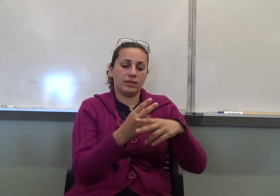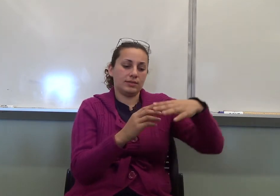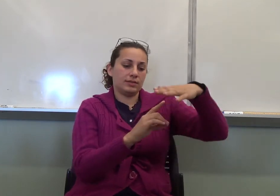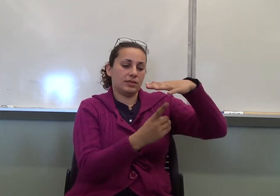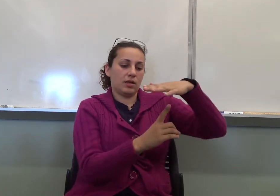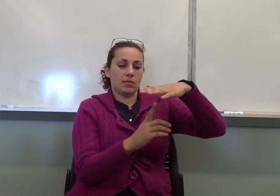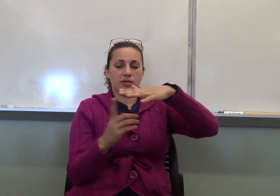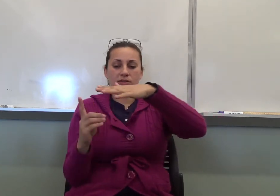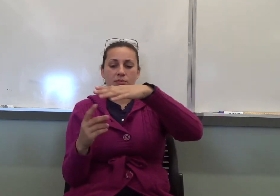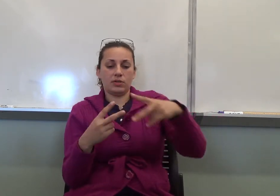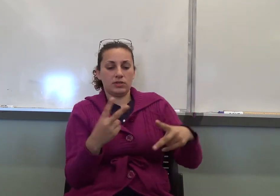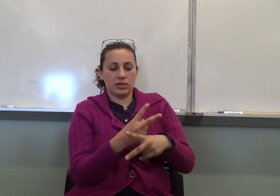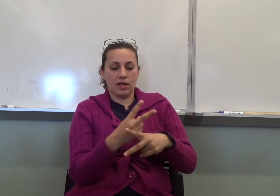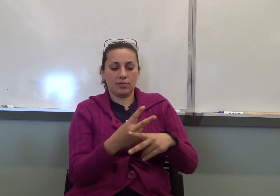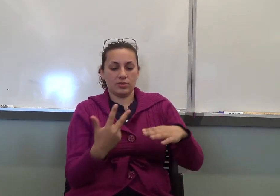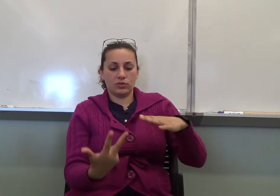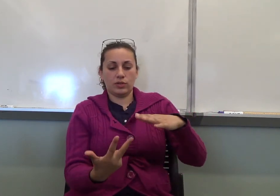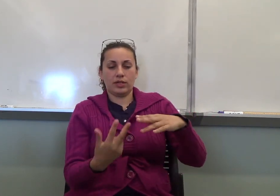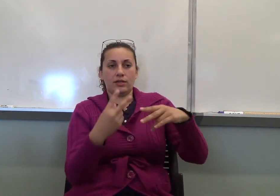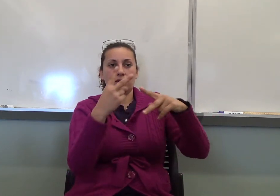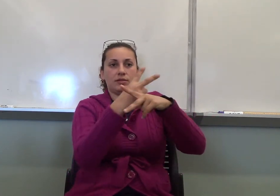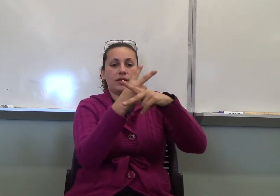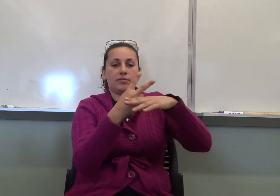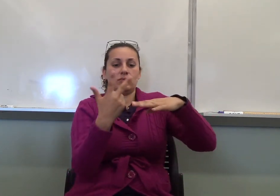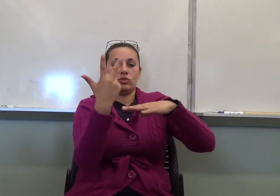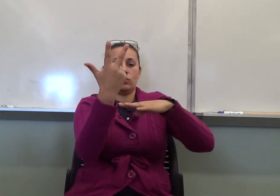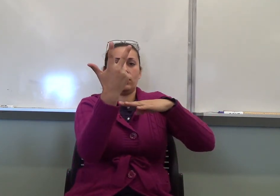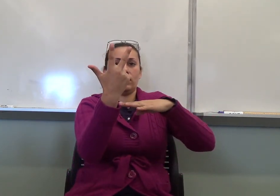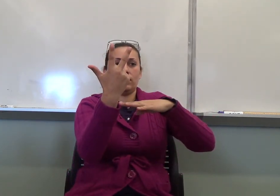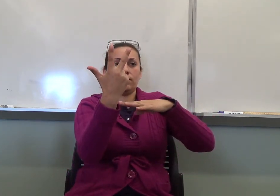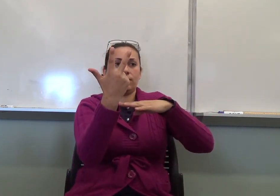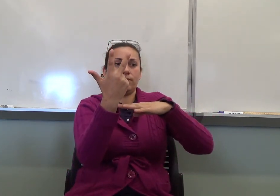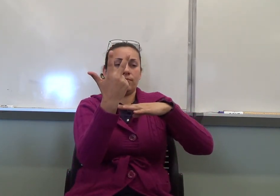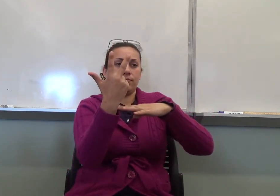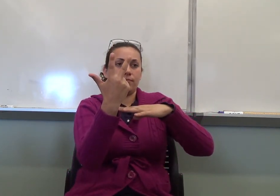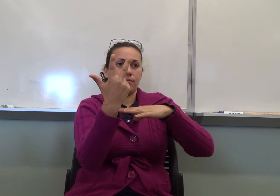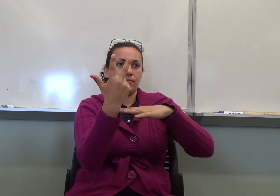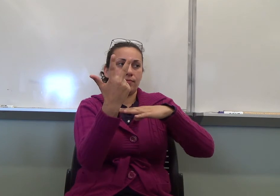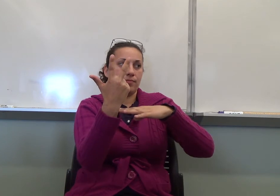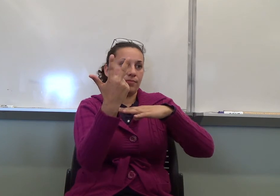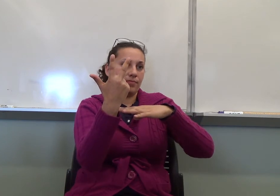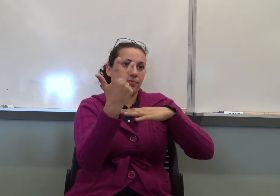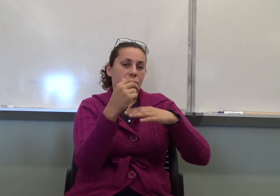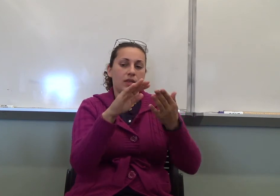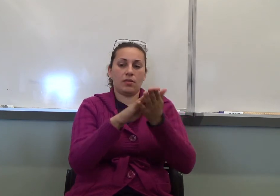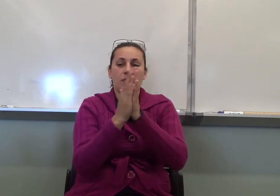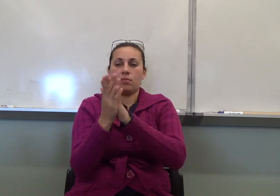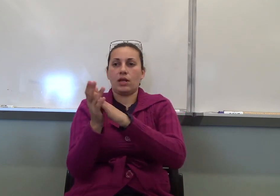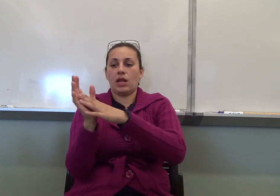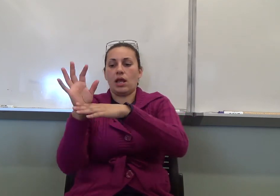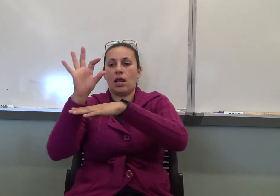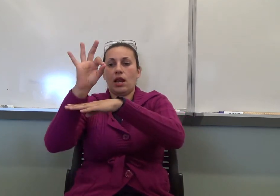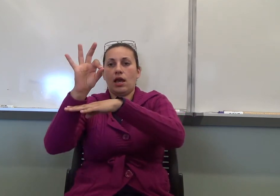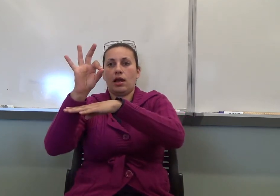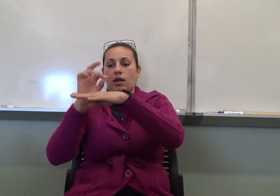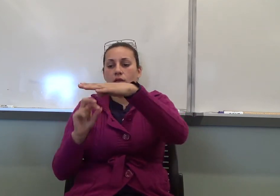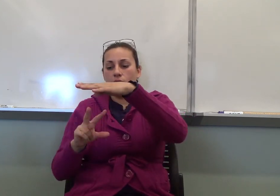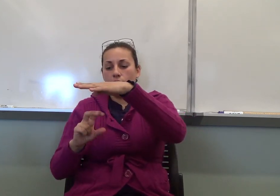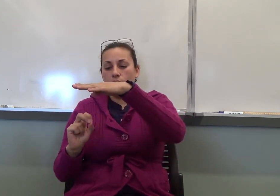we multiply the top by 3. Standard LCD conversion. It becomes 9/30ths, and this is minus